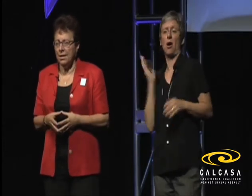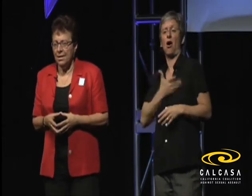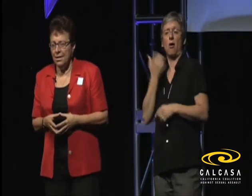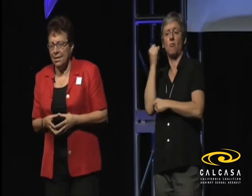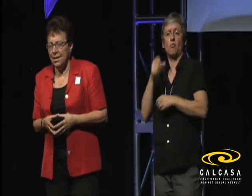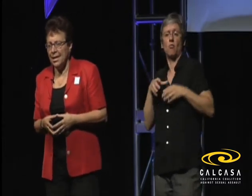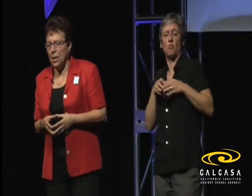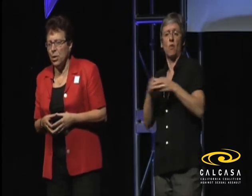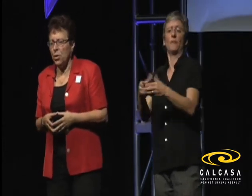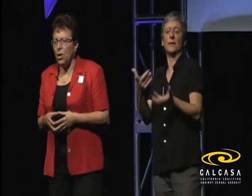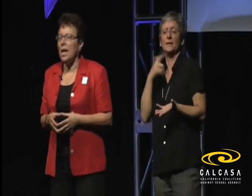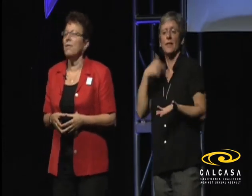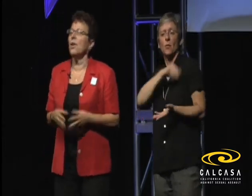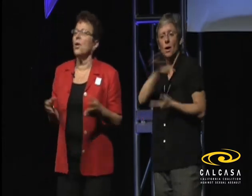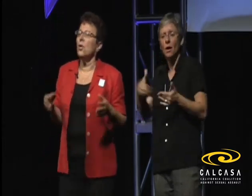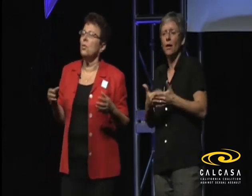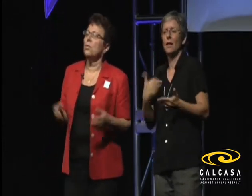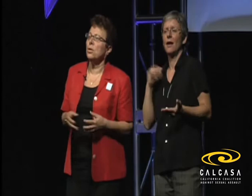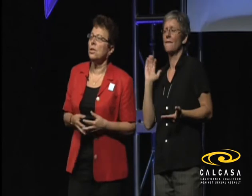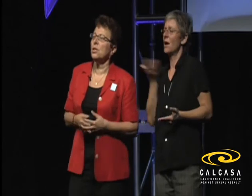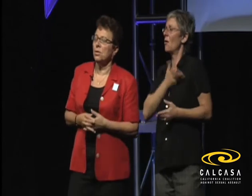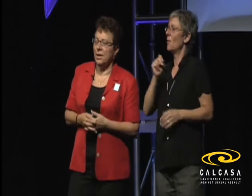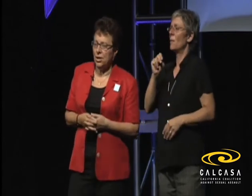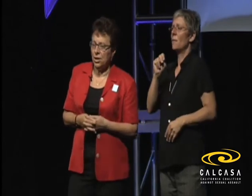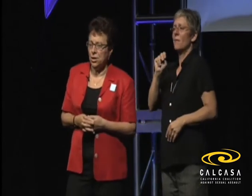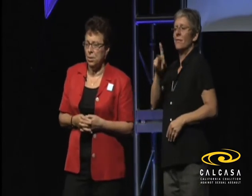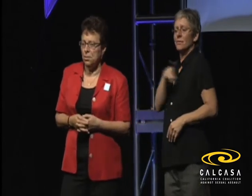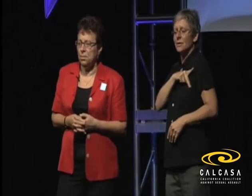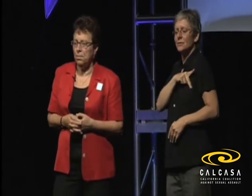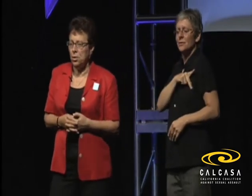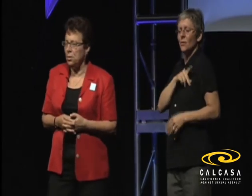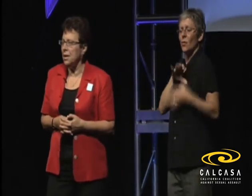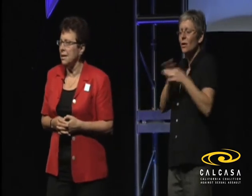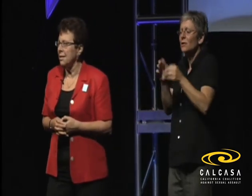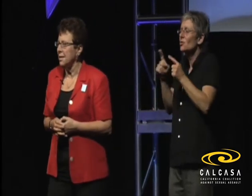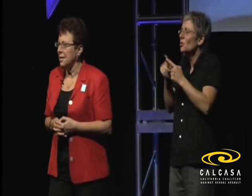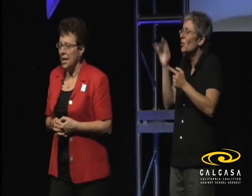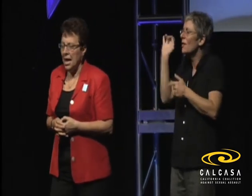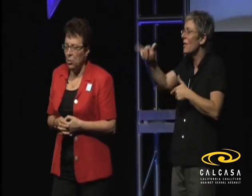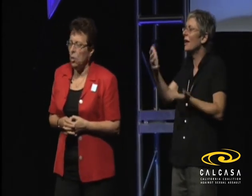movement is that we all have our own personal relationship